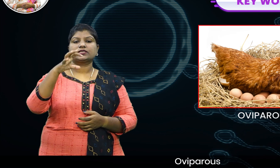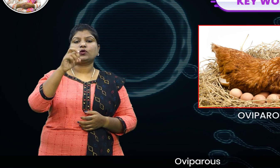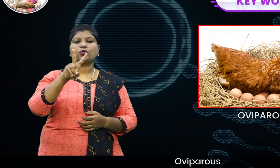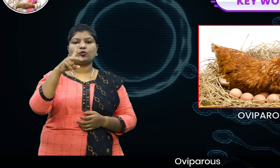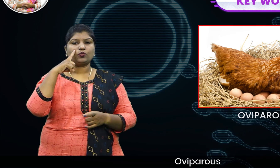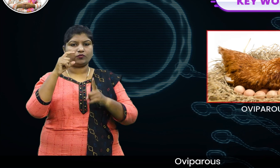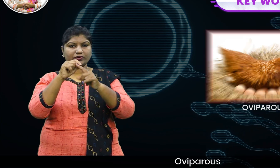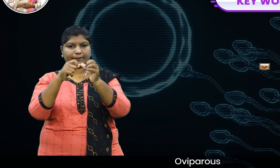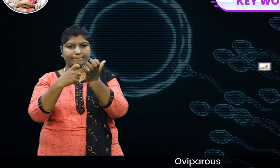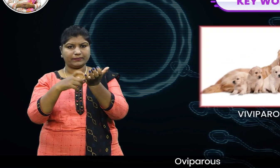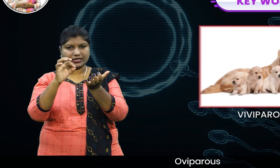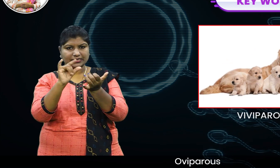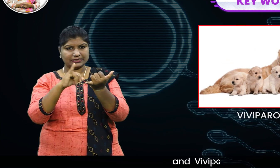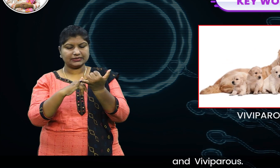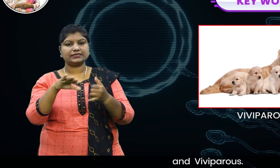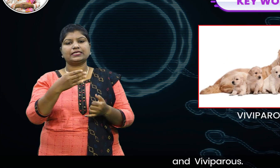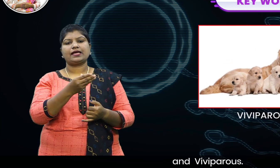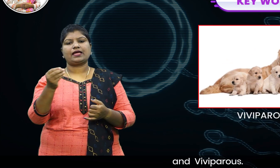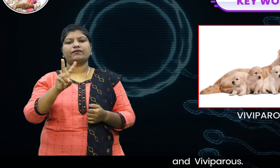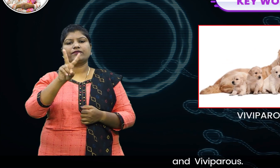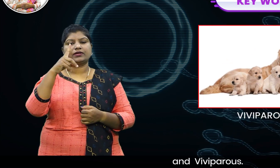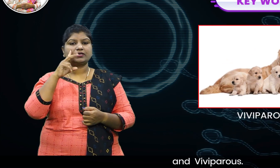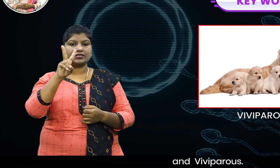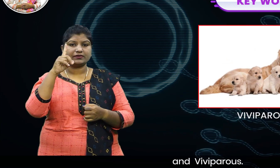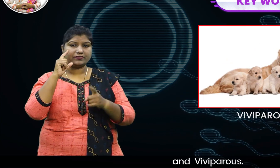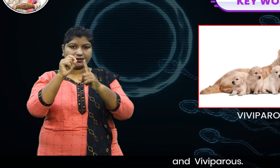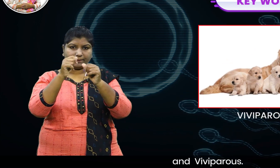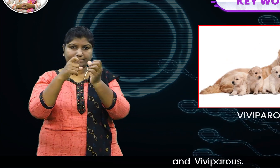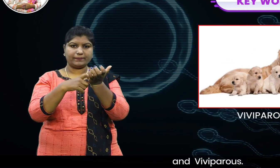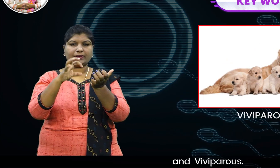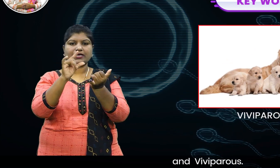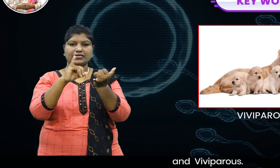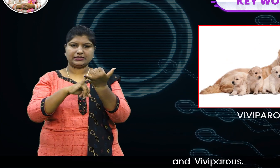oviparous and viviparous.